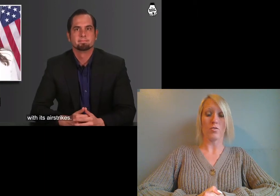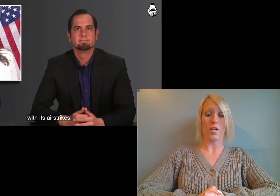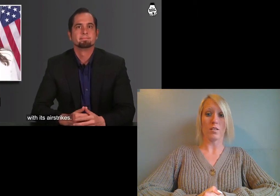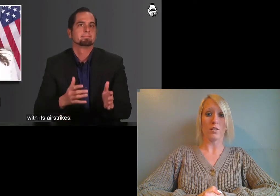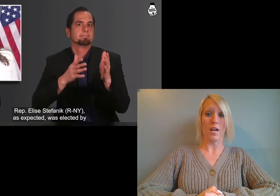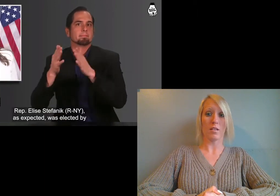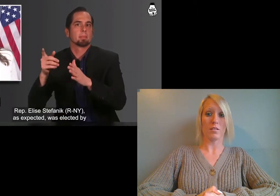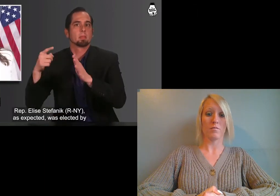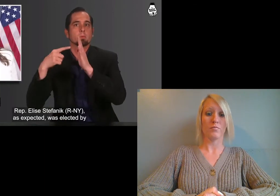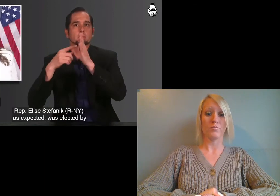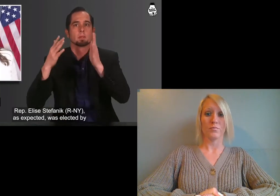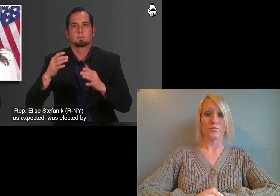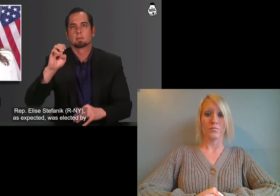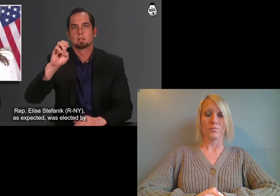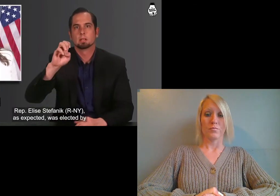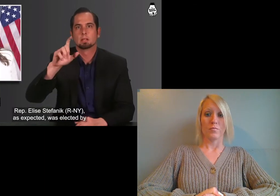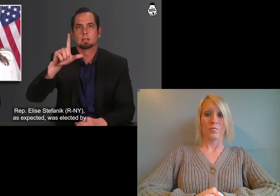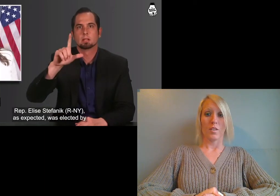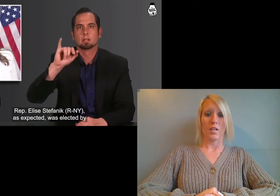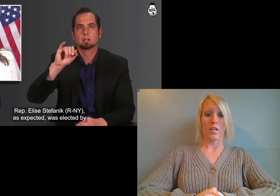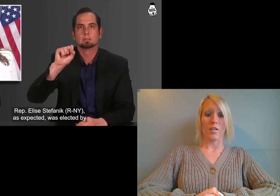more airstrikes attacks.